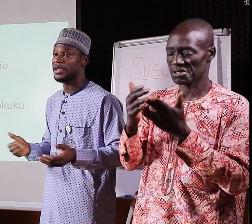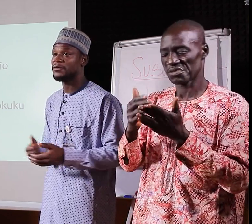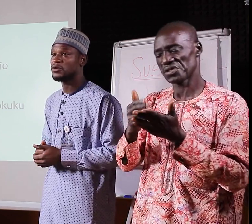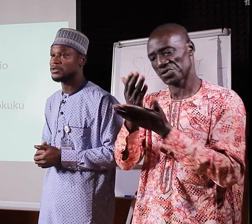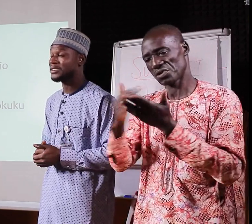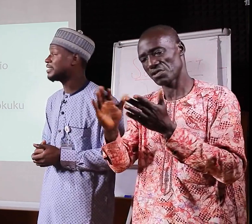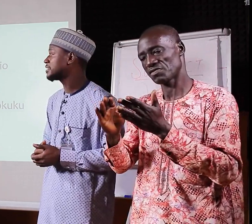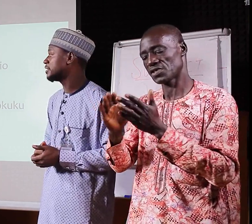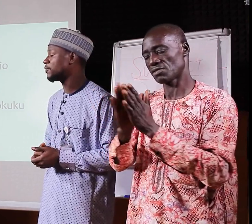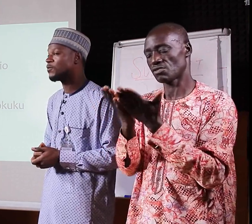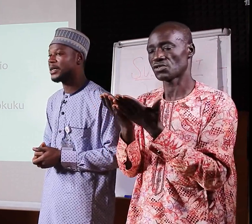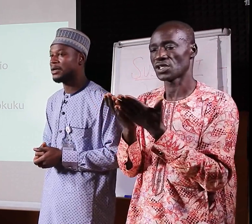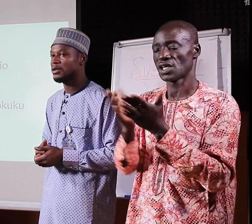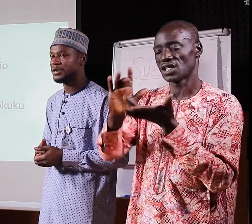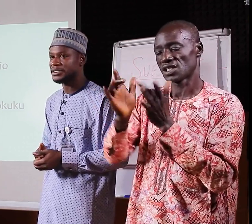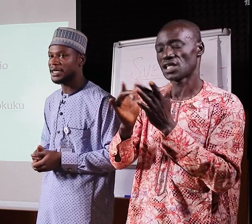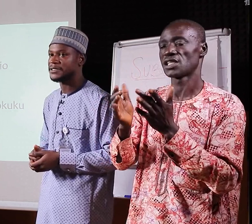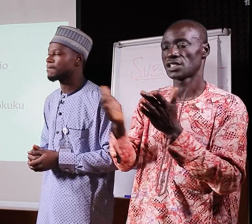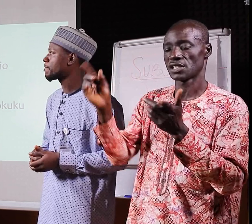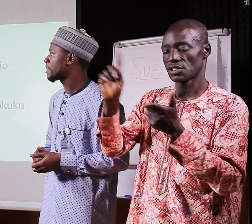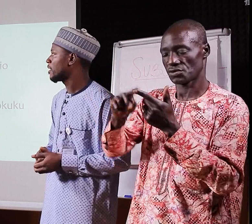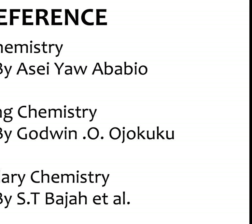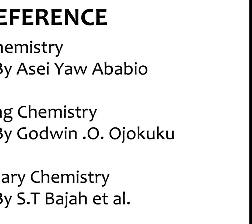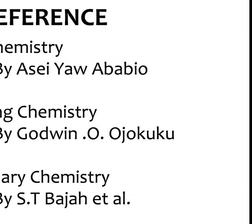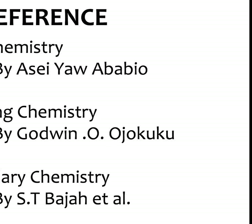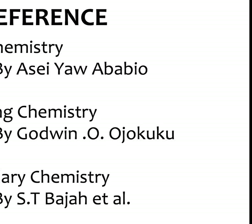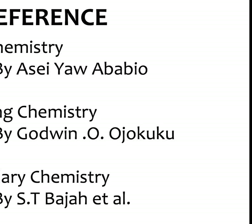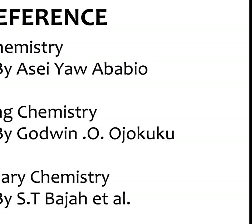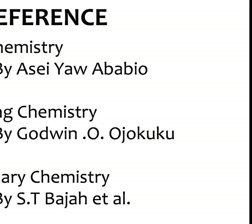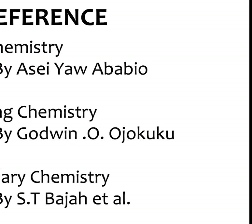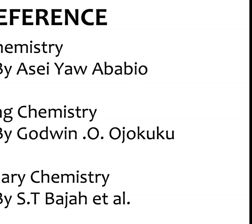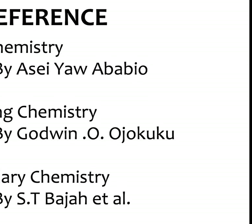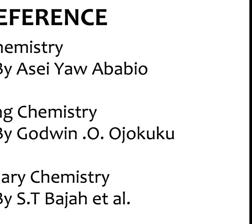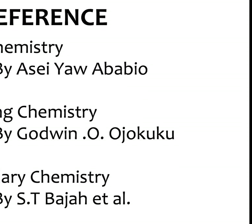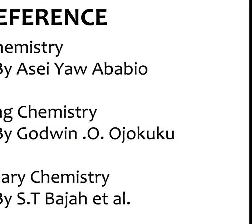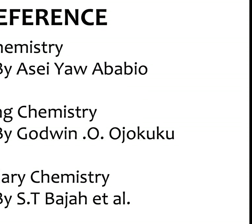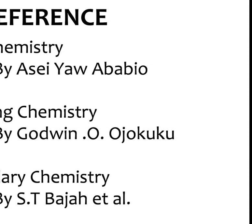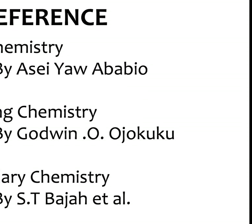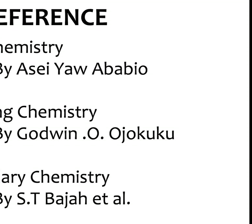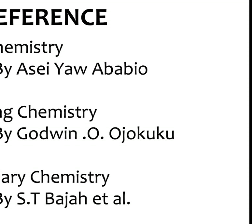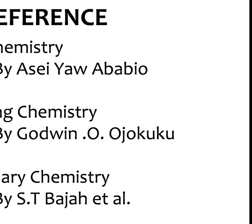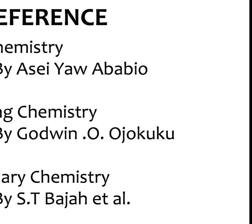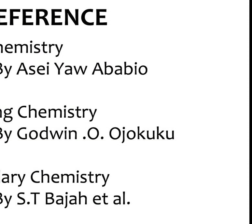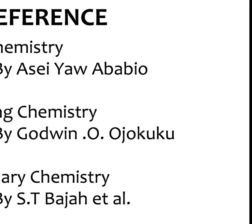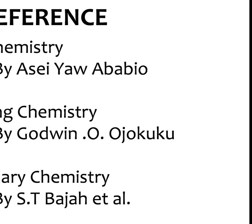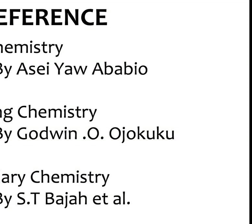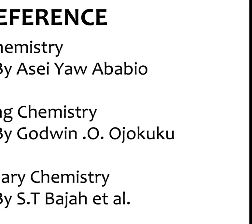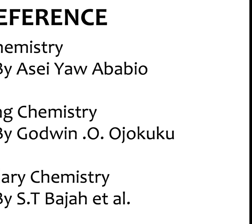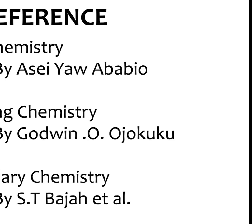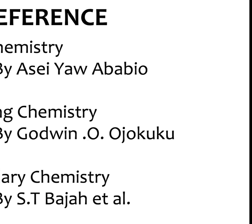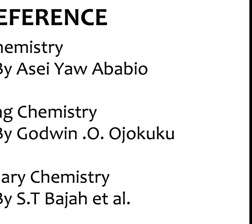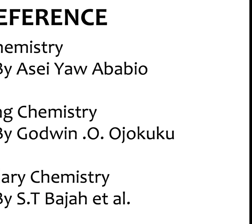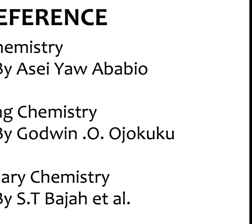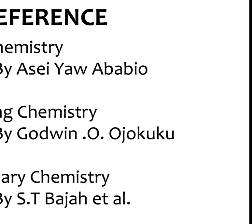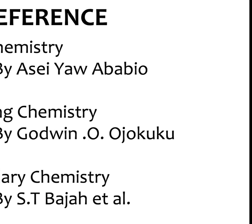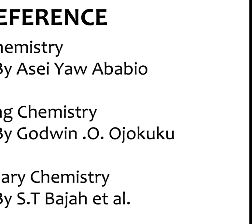and you can even consult internet for further research. The references are New School Chemistry,